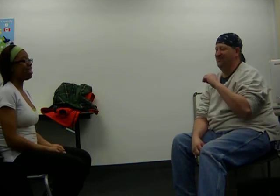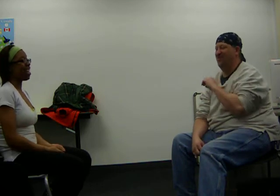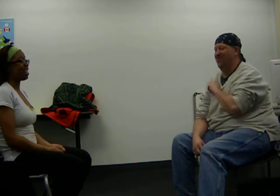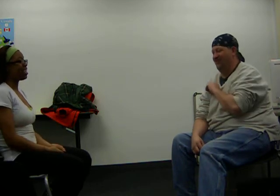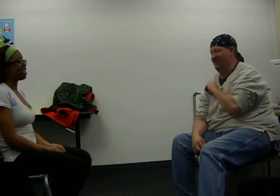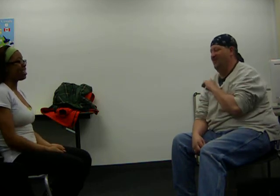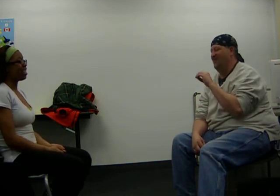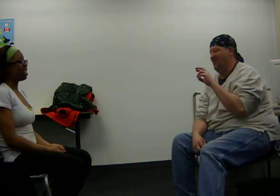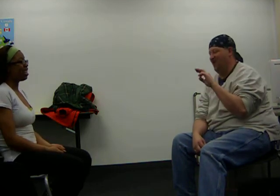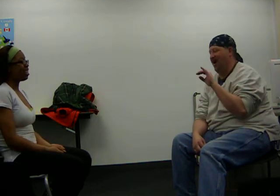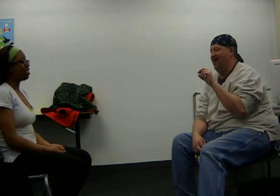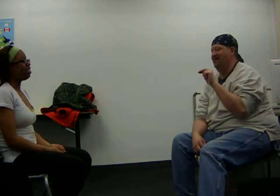Yes.